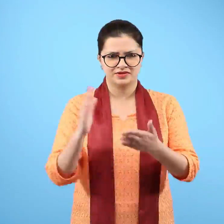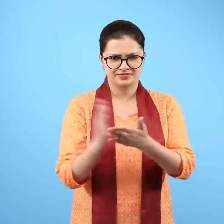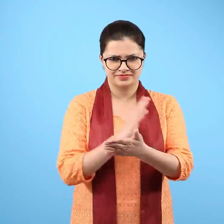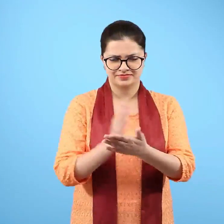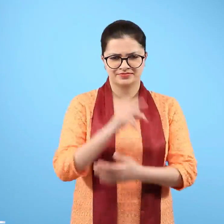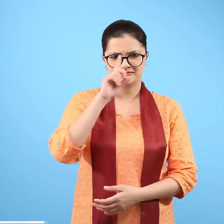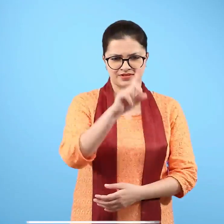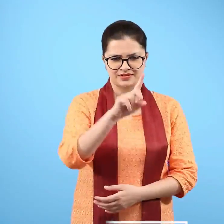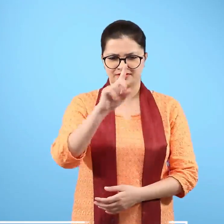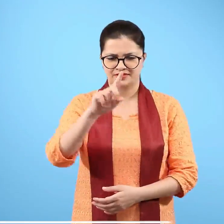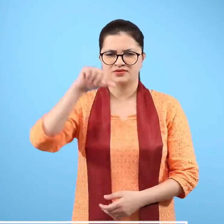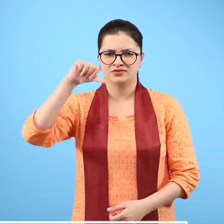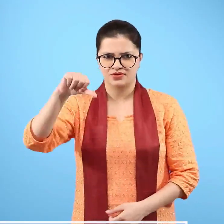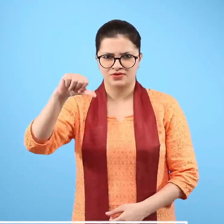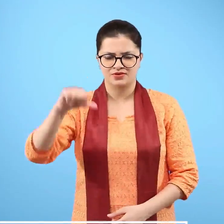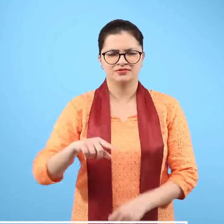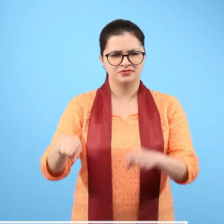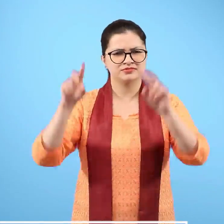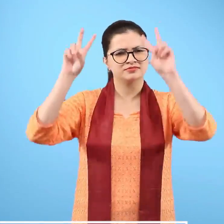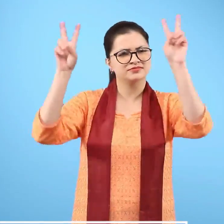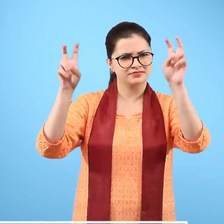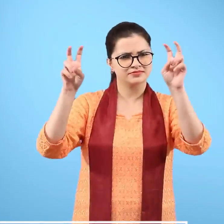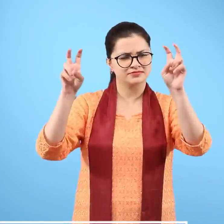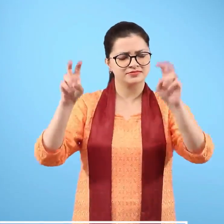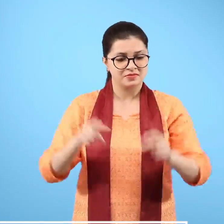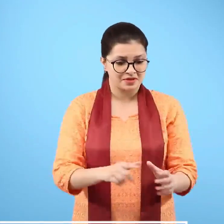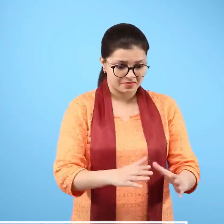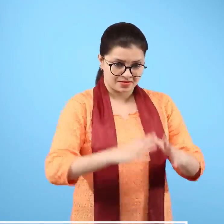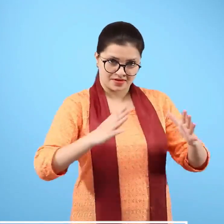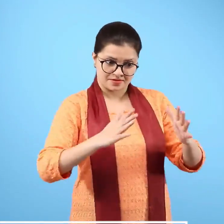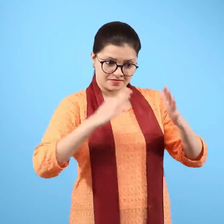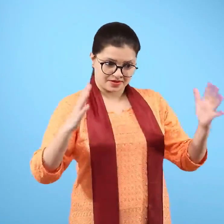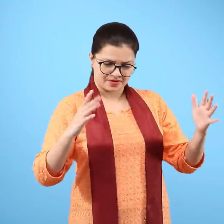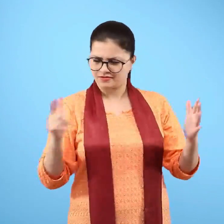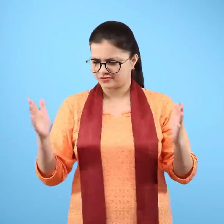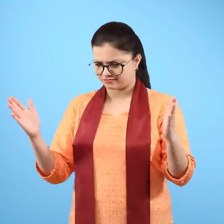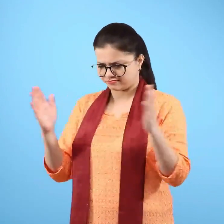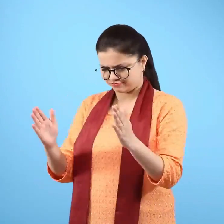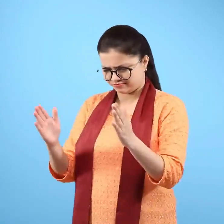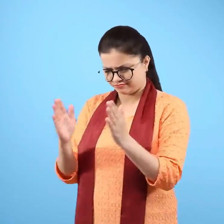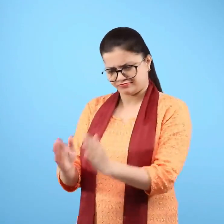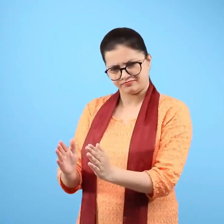Page 119. Make it bigger, make it smaller.